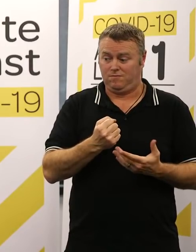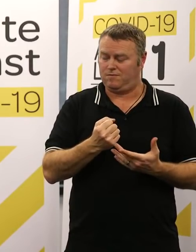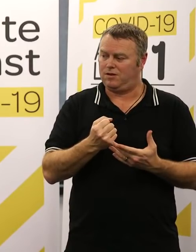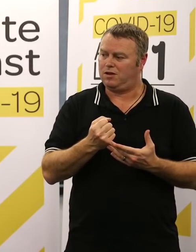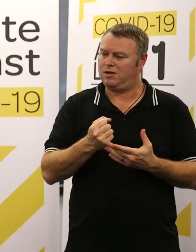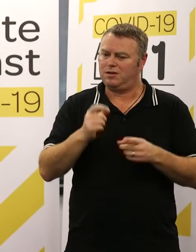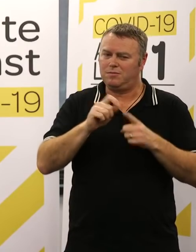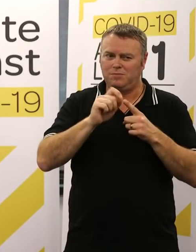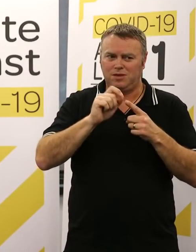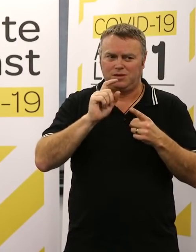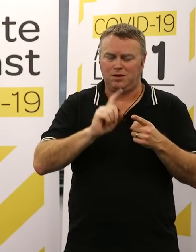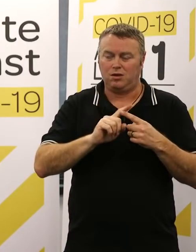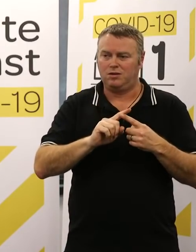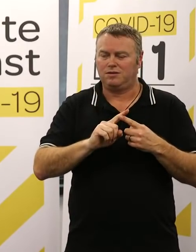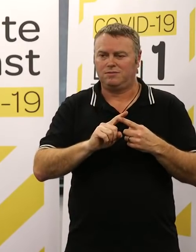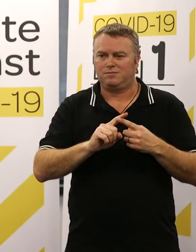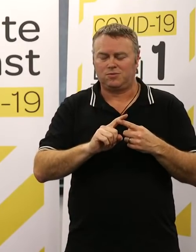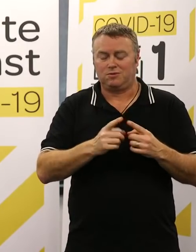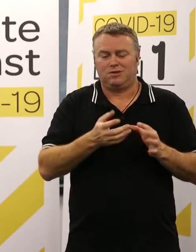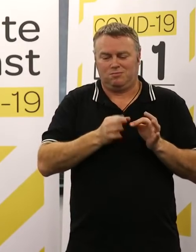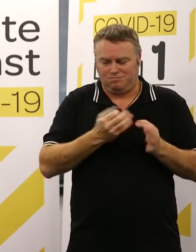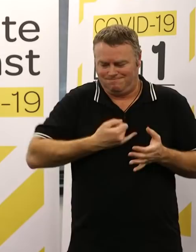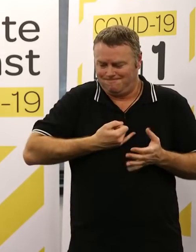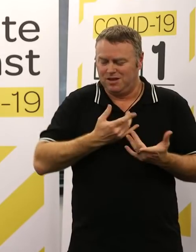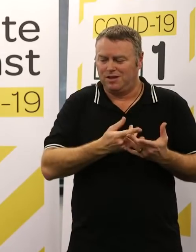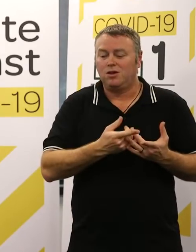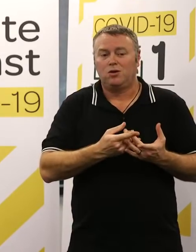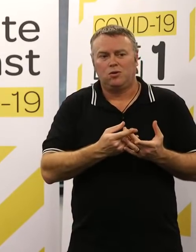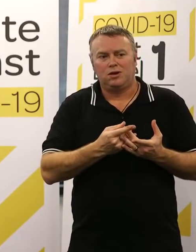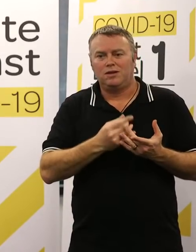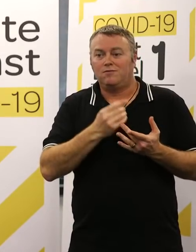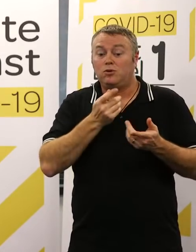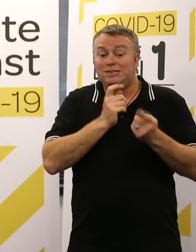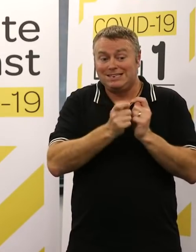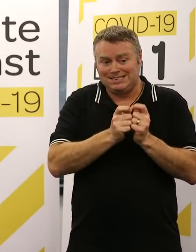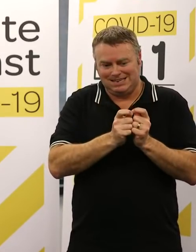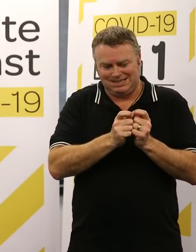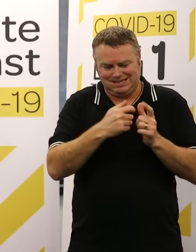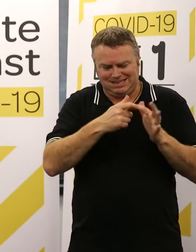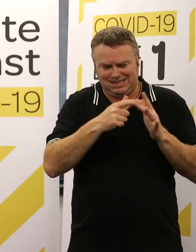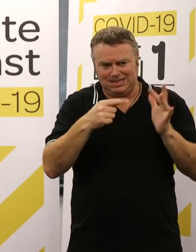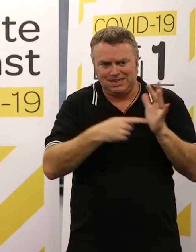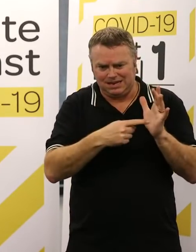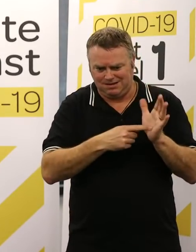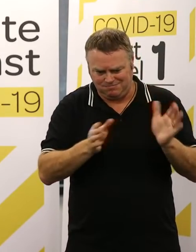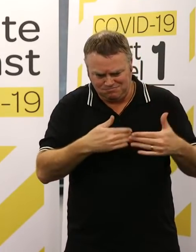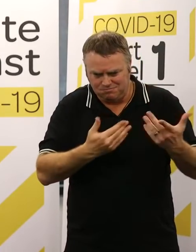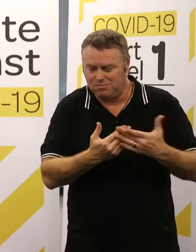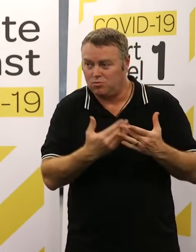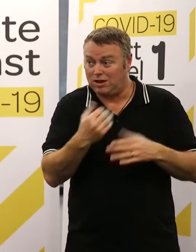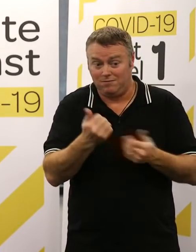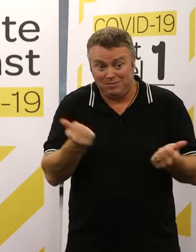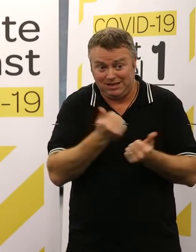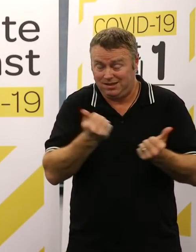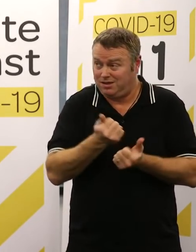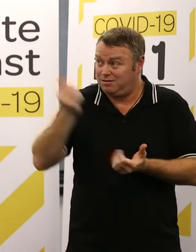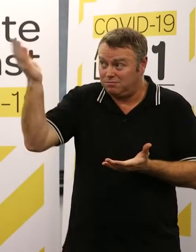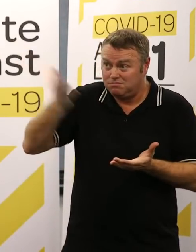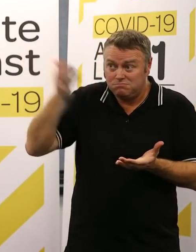supply line of testing? Very good, actually. We ended up with, I think, around enough supplies to do